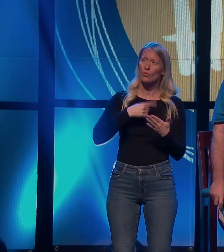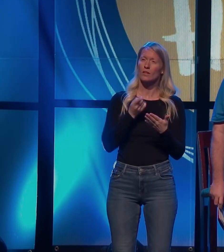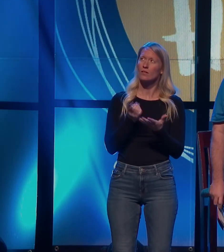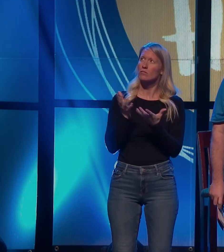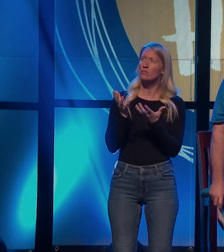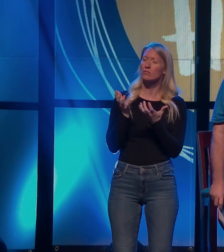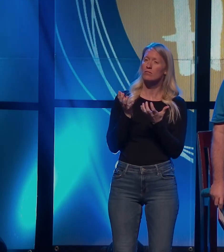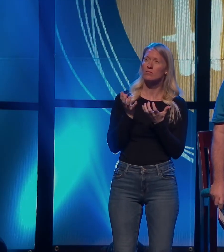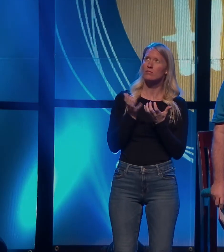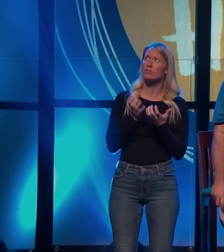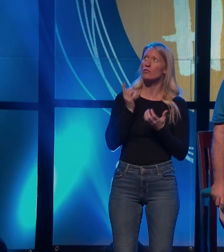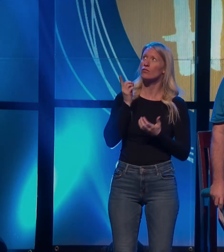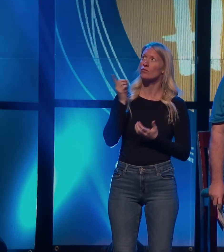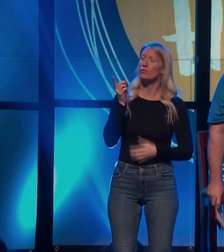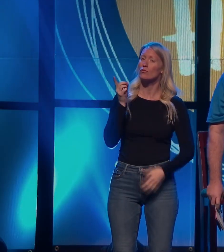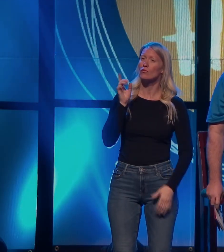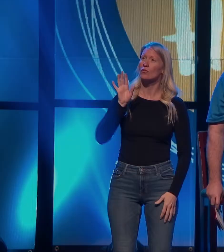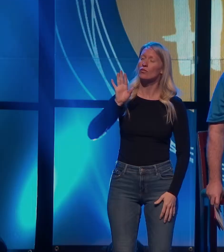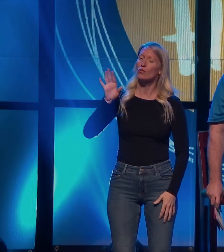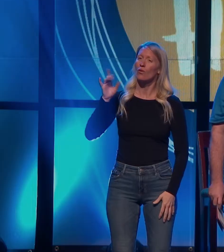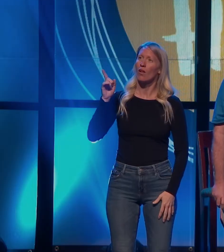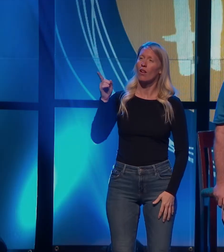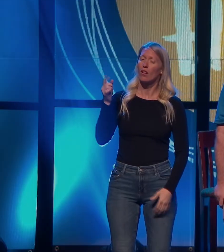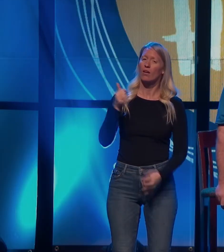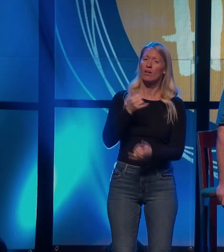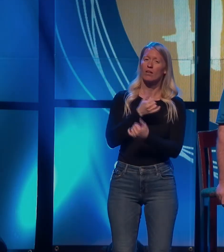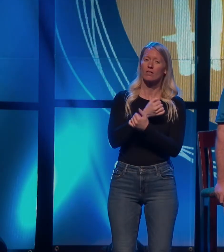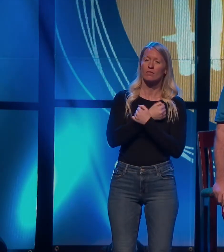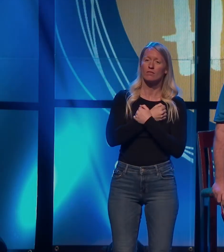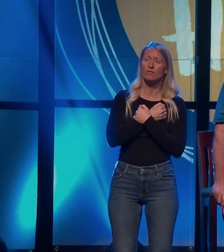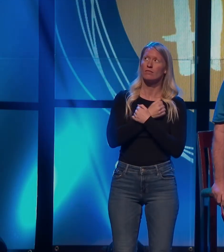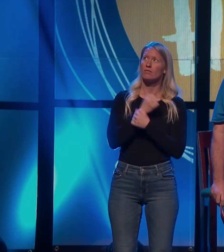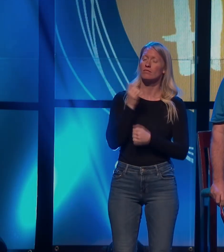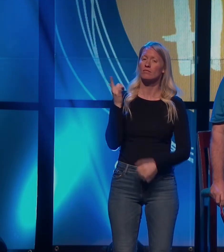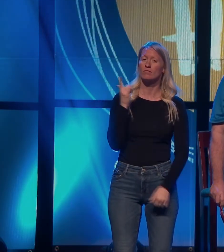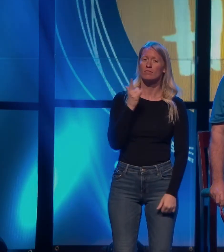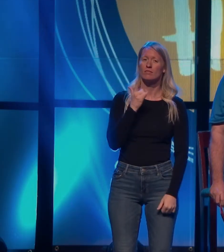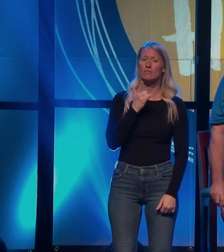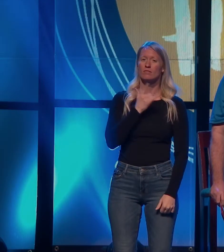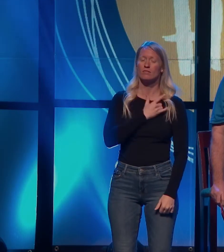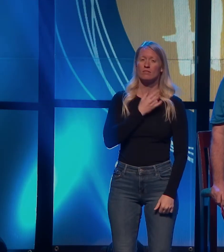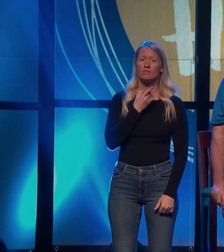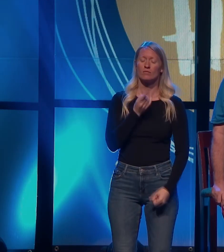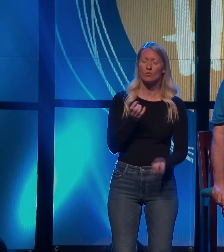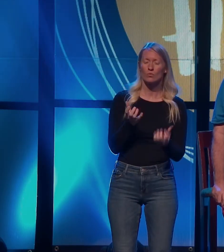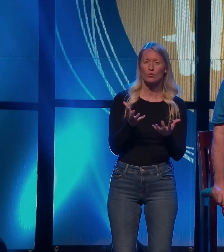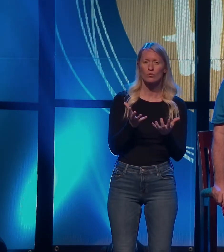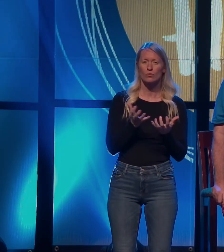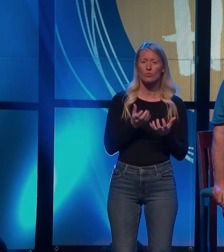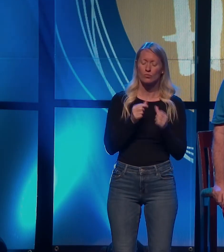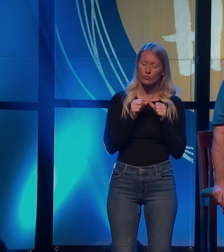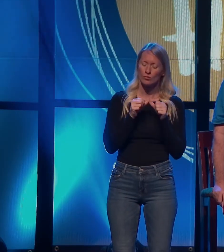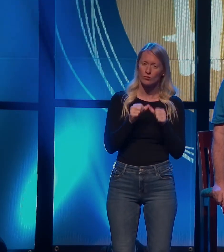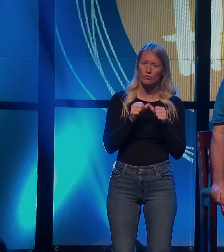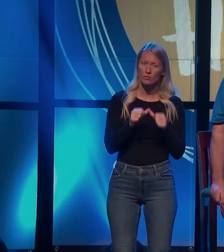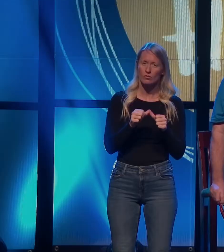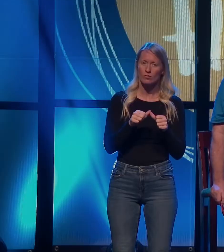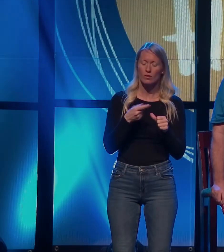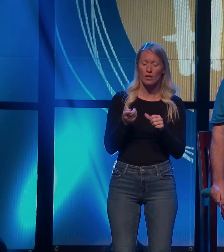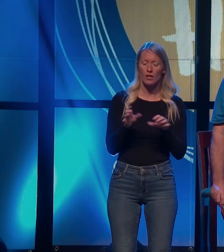your love, and that we would pursue things in our lives and our opportunities and activities